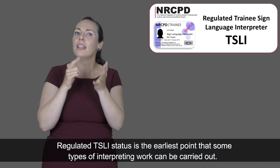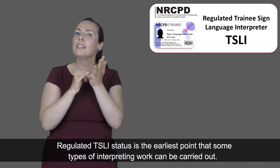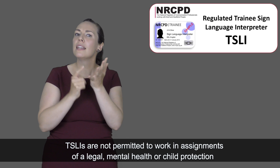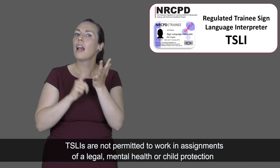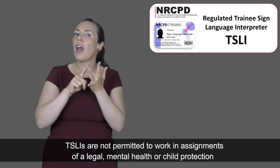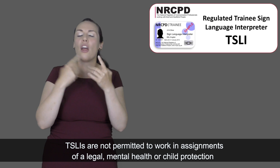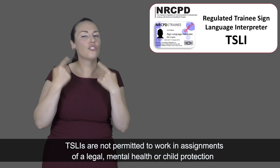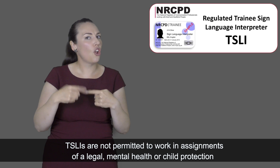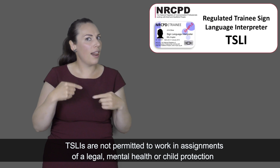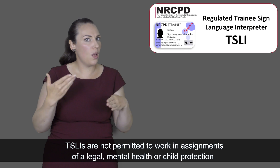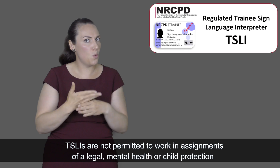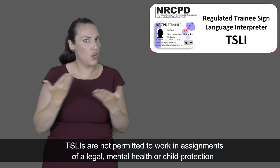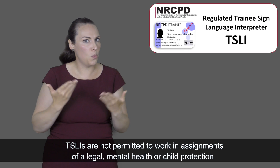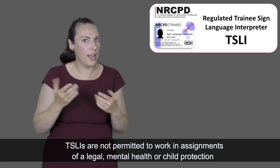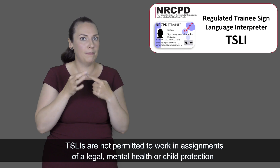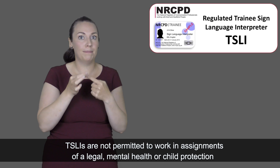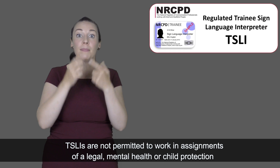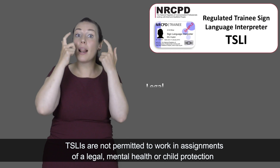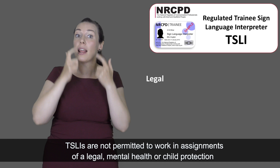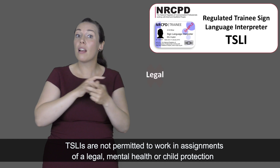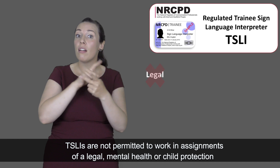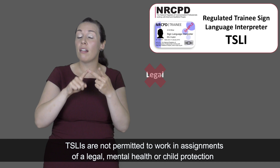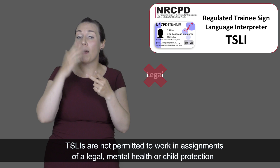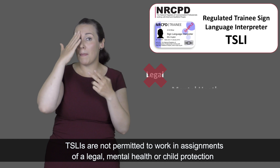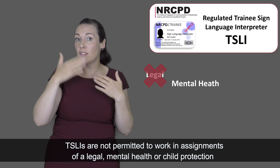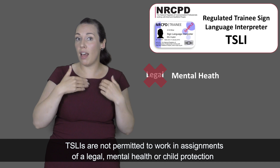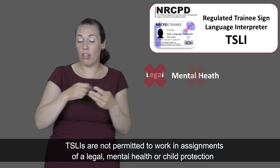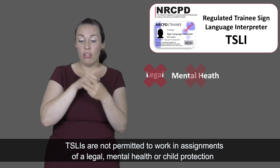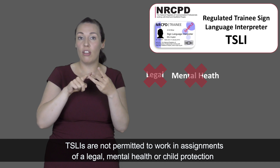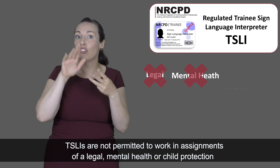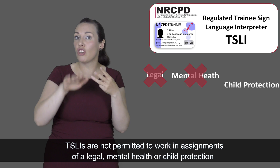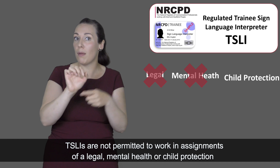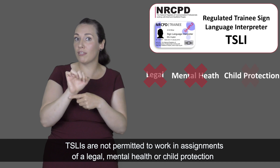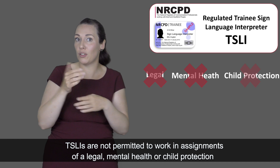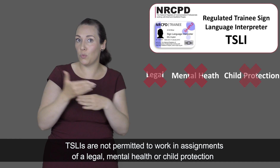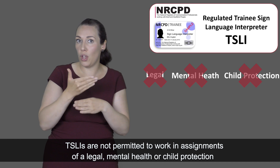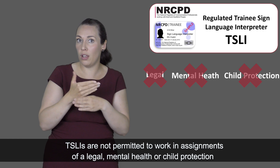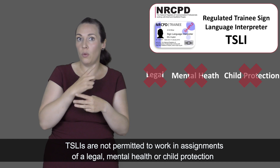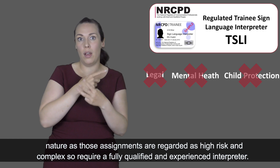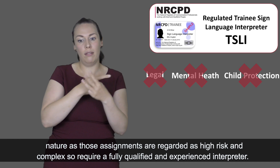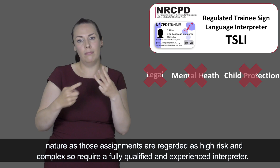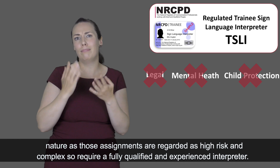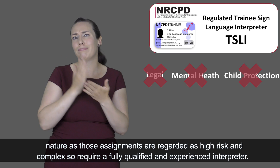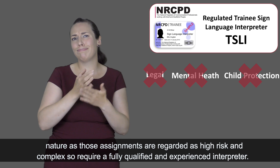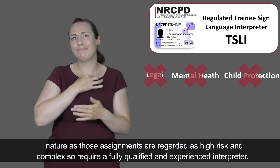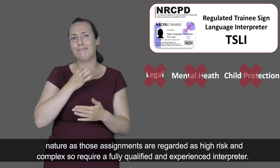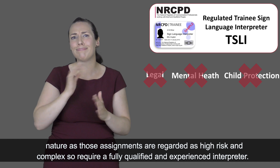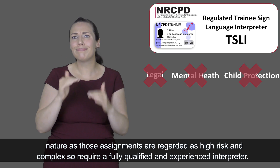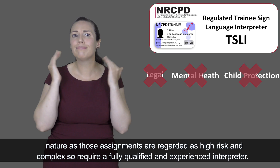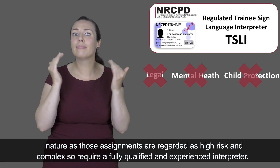be carried out. TSLIs are not permitted to work in assignments of a legal, mental health, or child protection nature, as